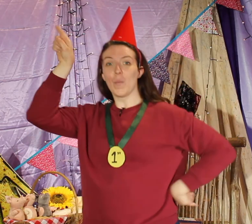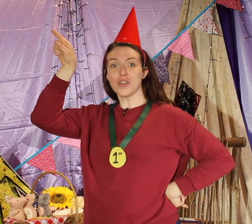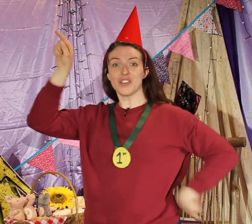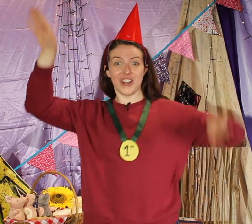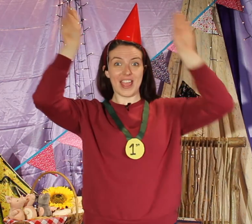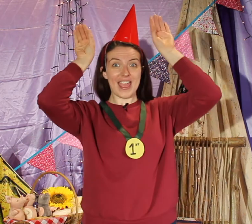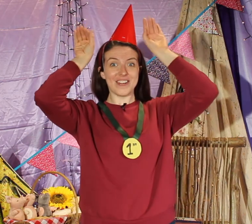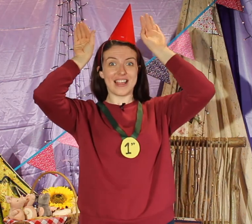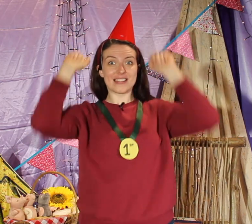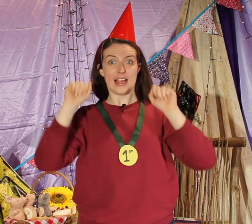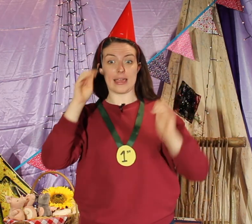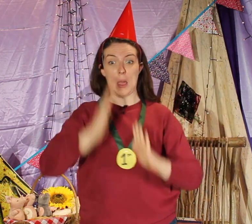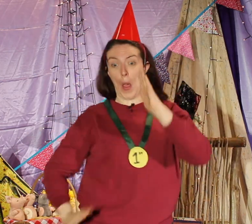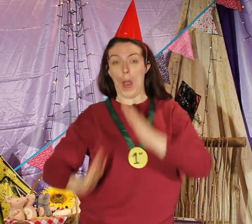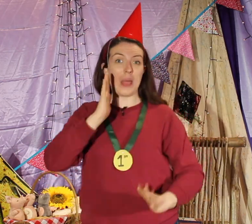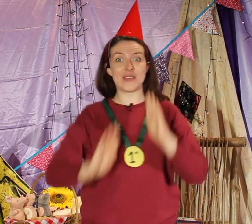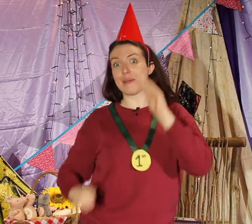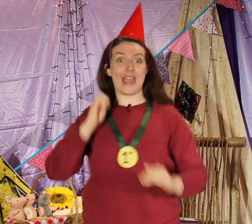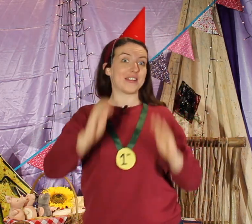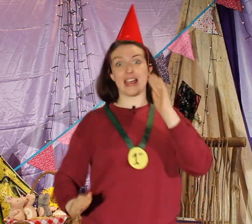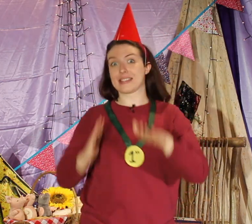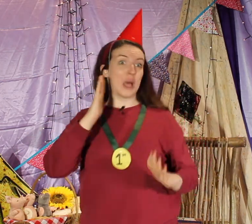What's your hare dance like? This is my hare dance.